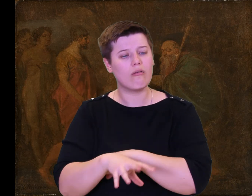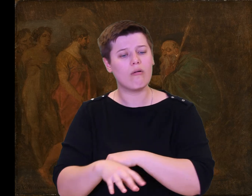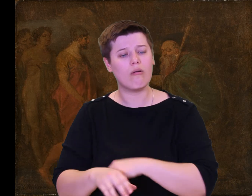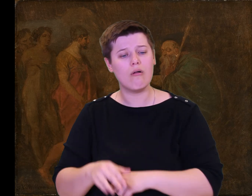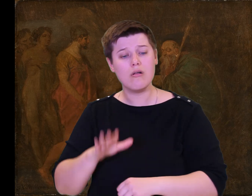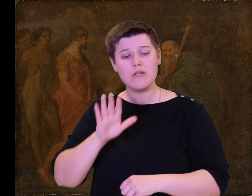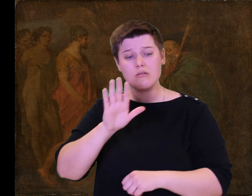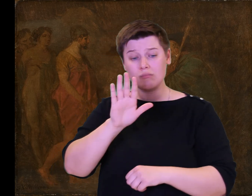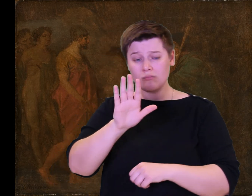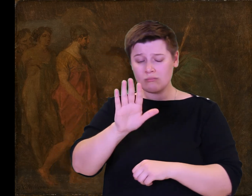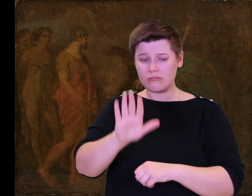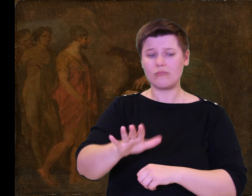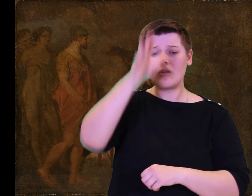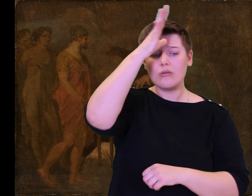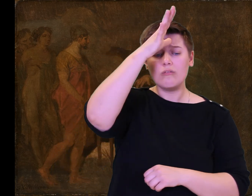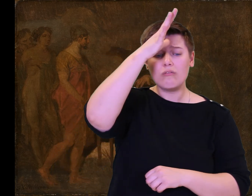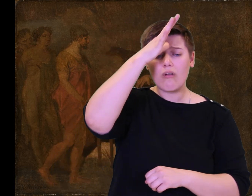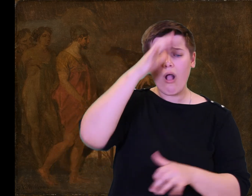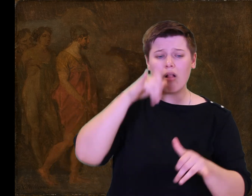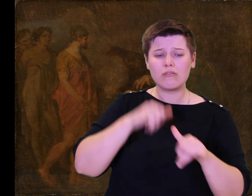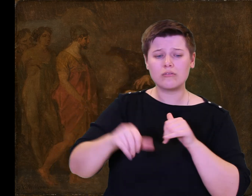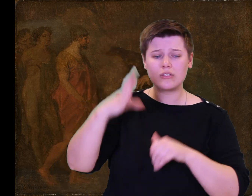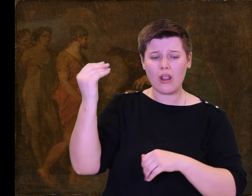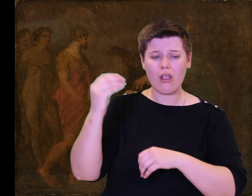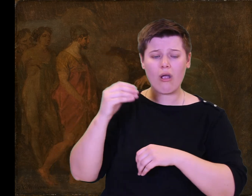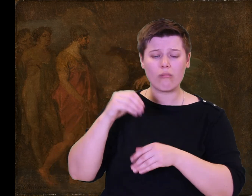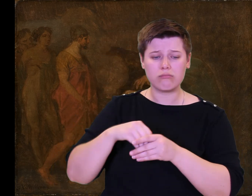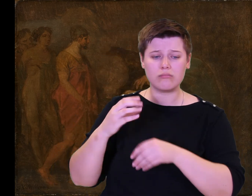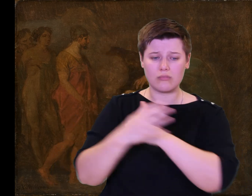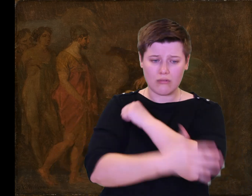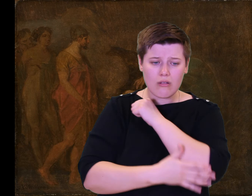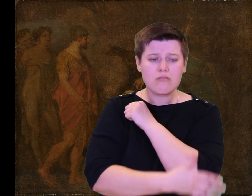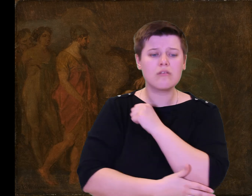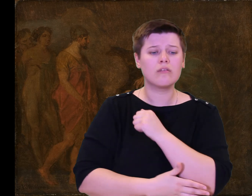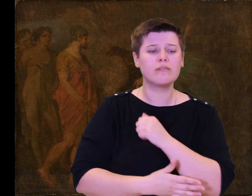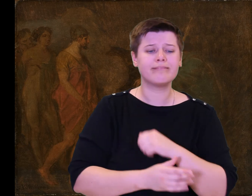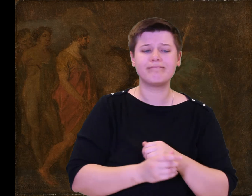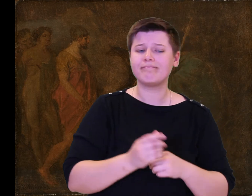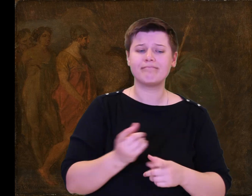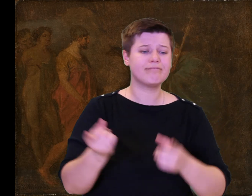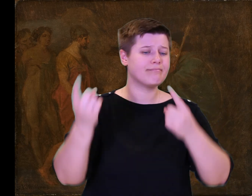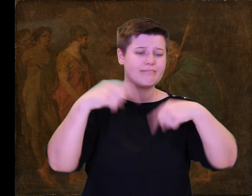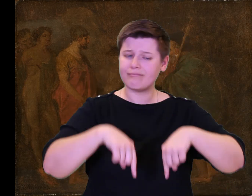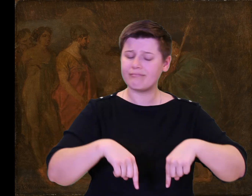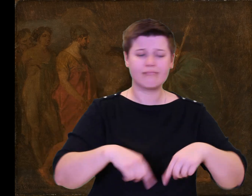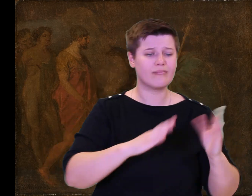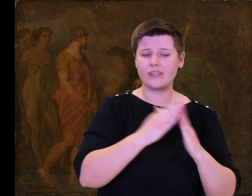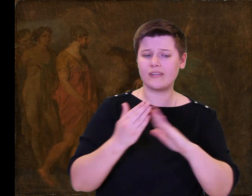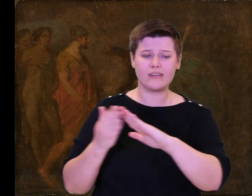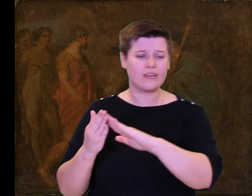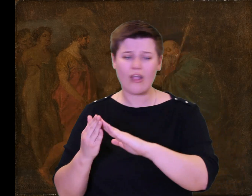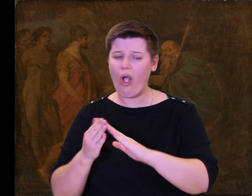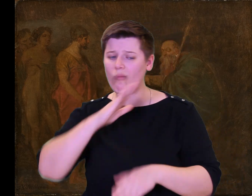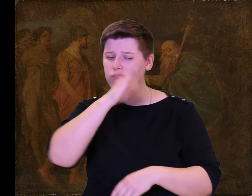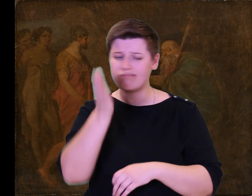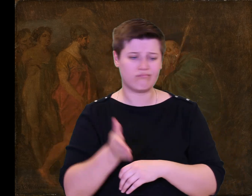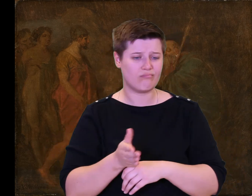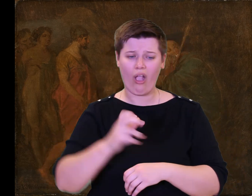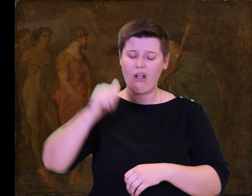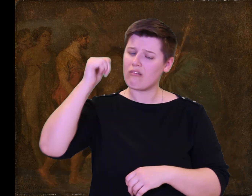nights are passed in misery, and days in tears. But no one has usurped your throne.